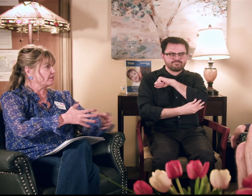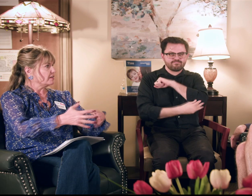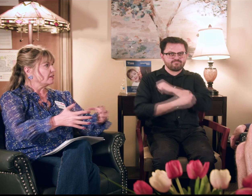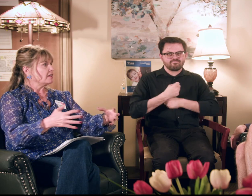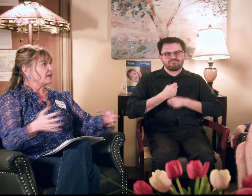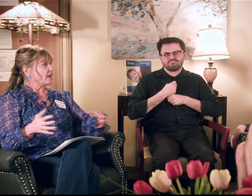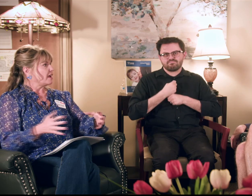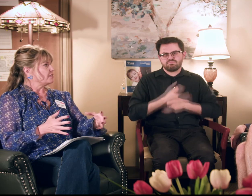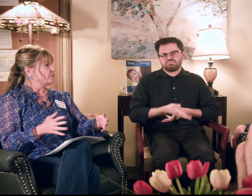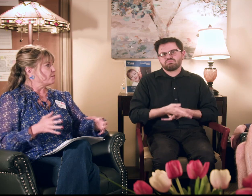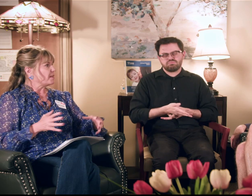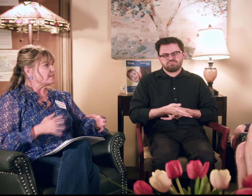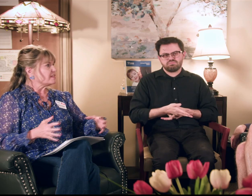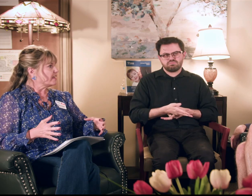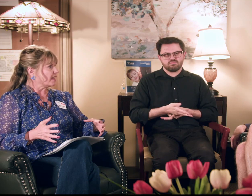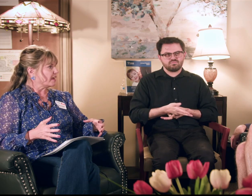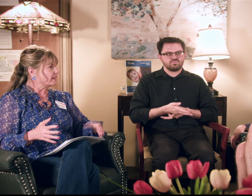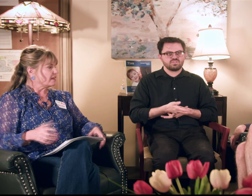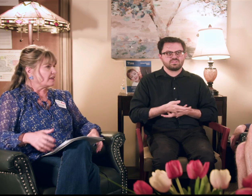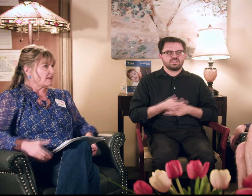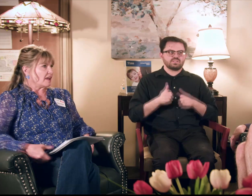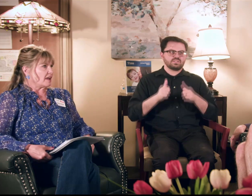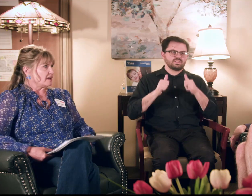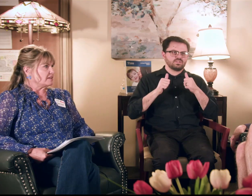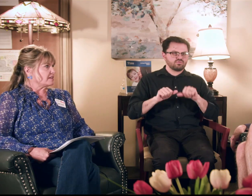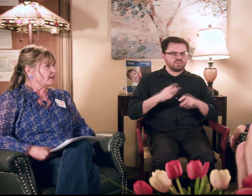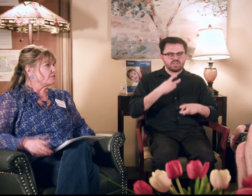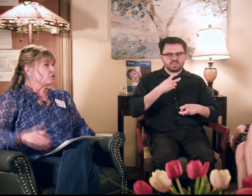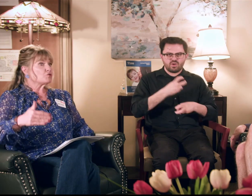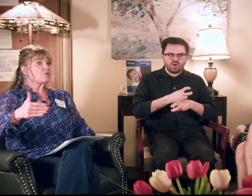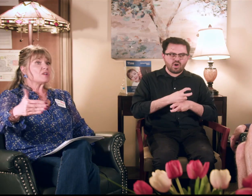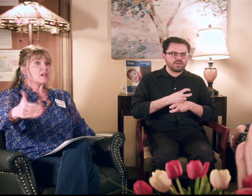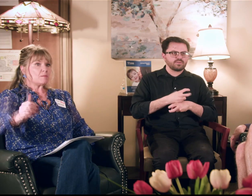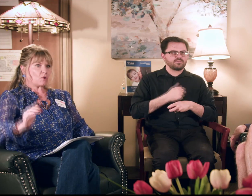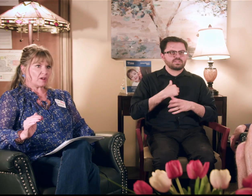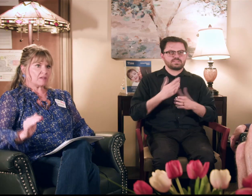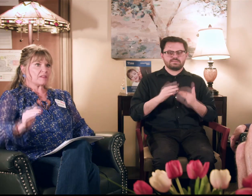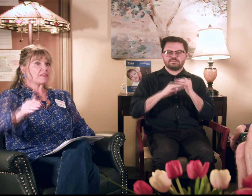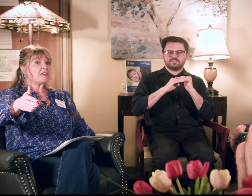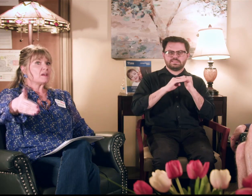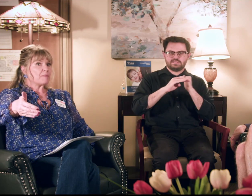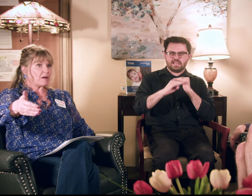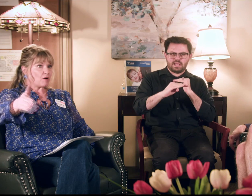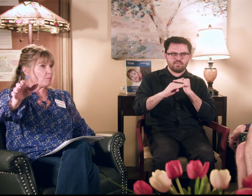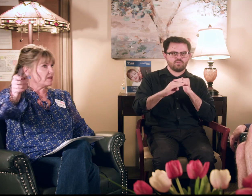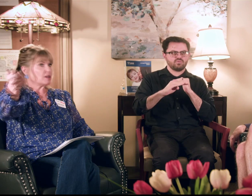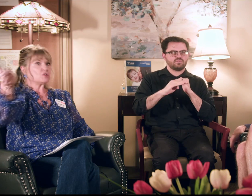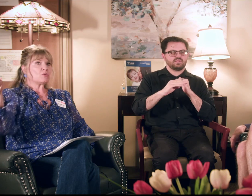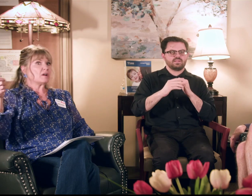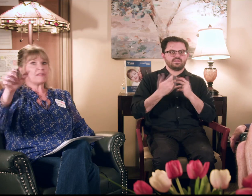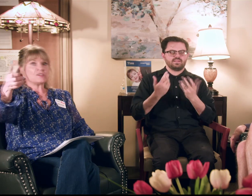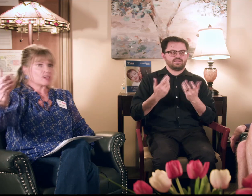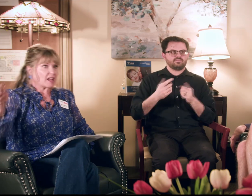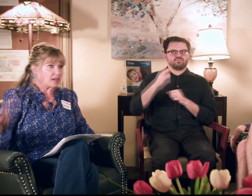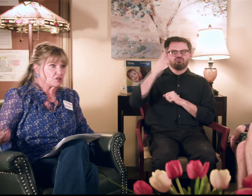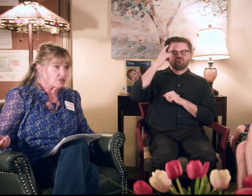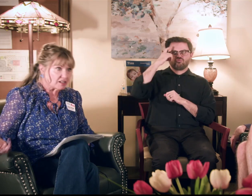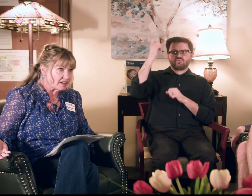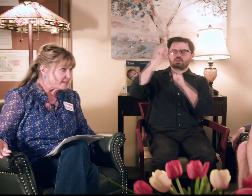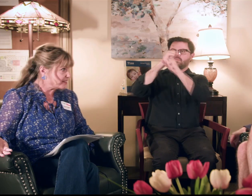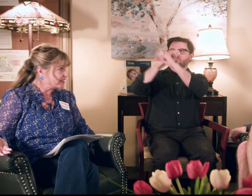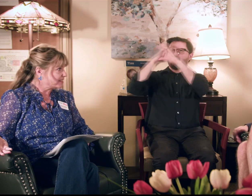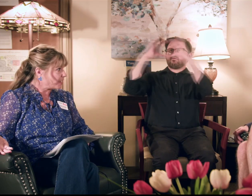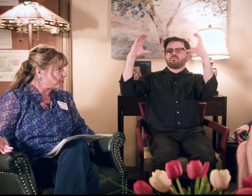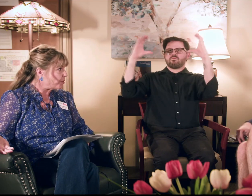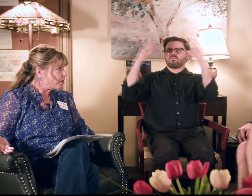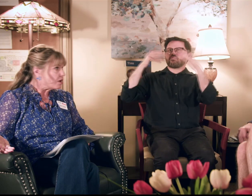everything together and do the best they can, and to even dream or even think about opening a door of